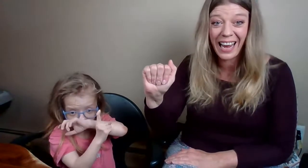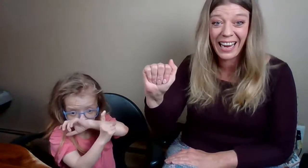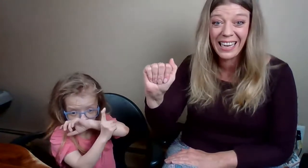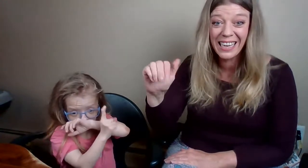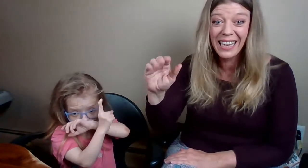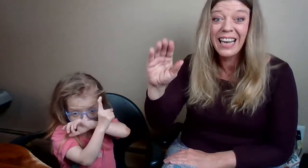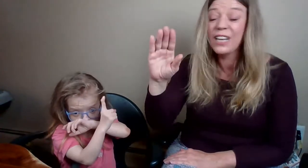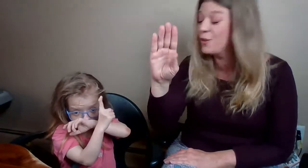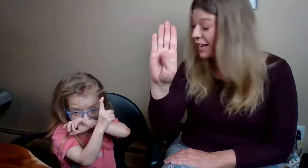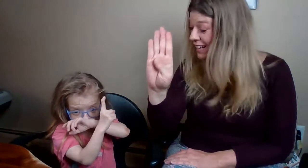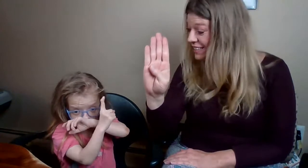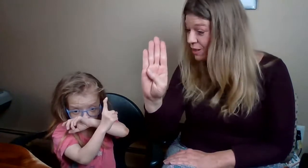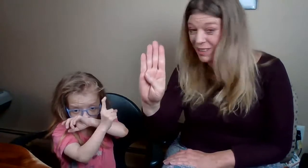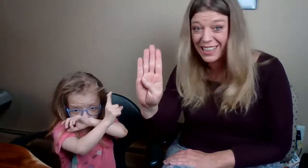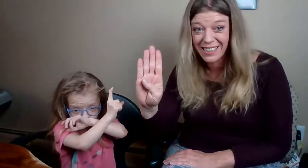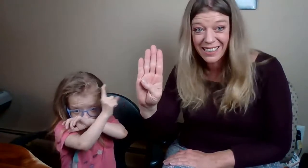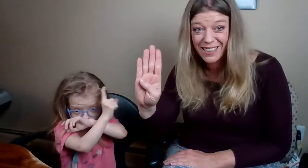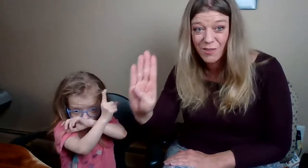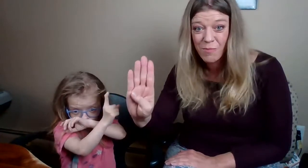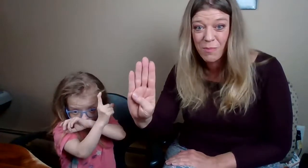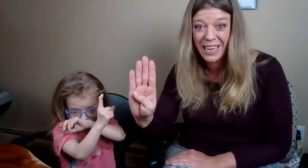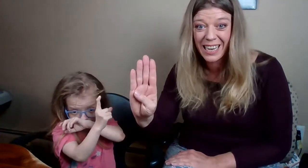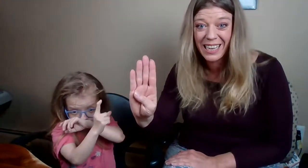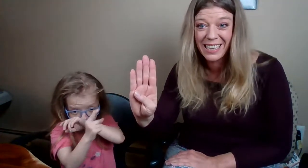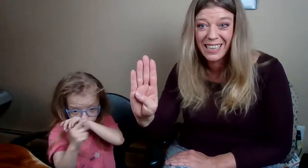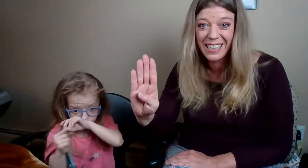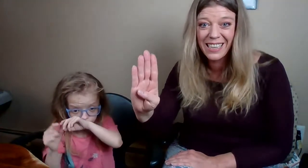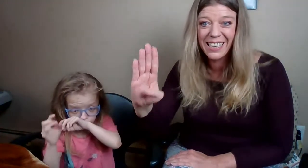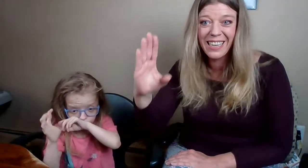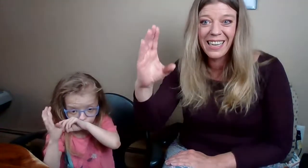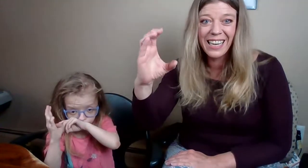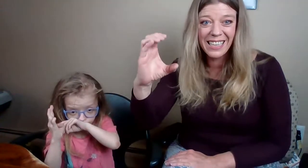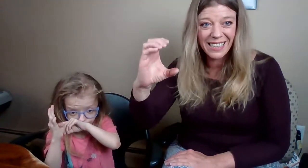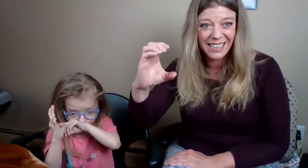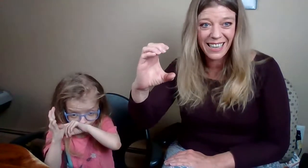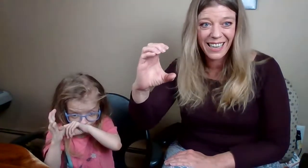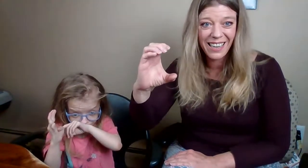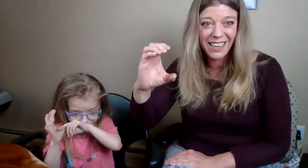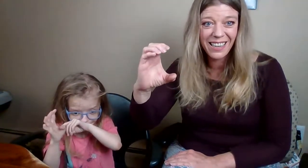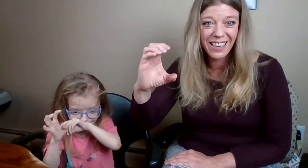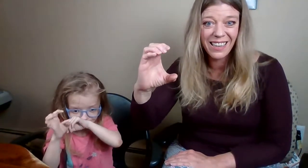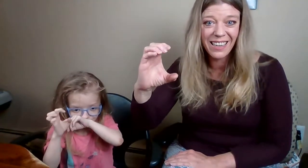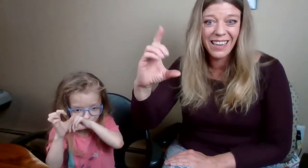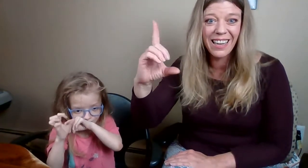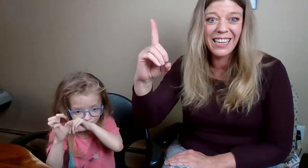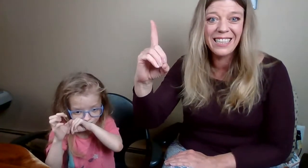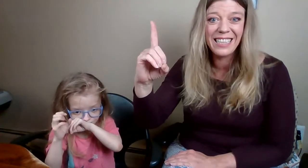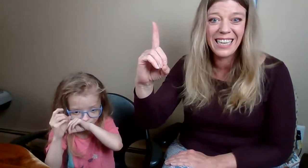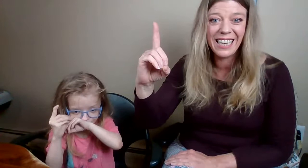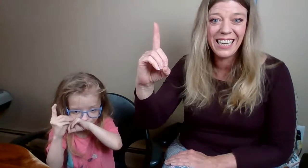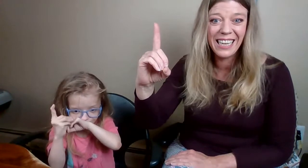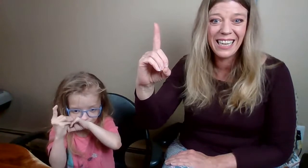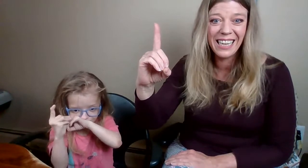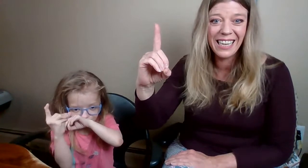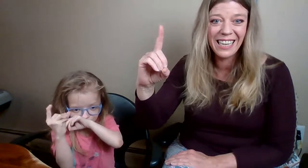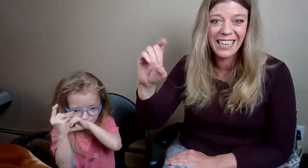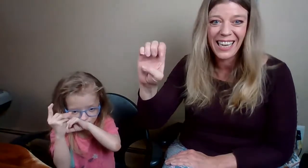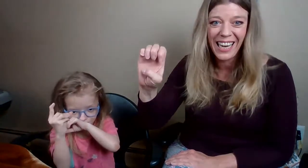A. You catch up, Alexis. B. C. D.